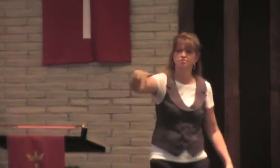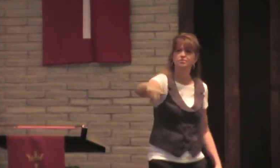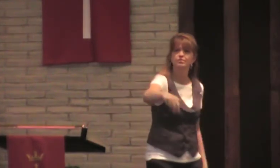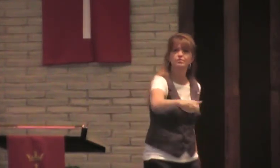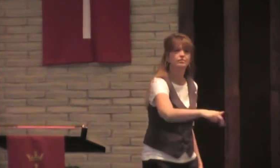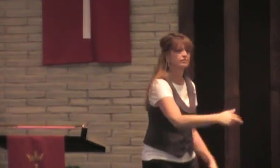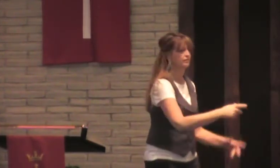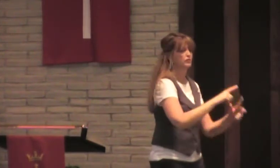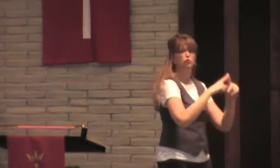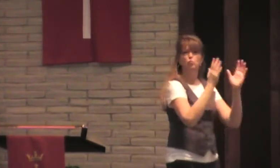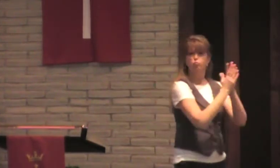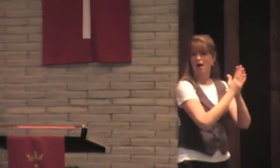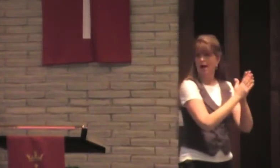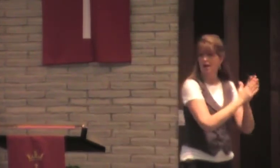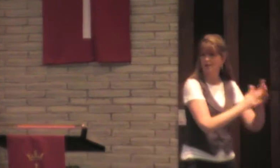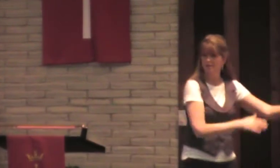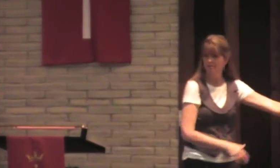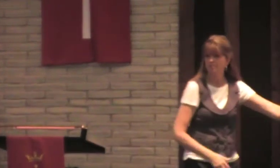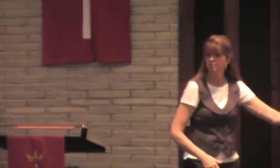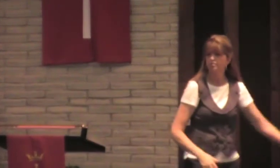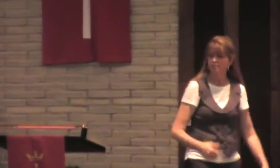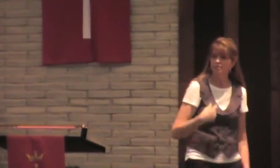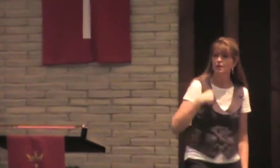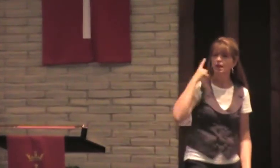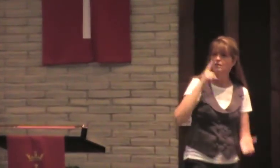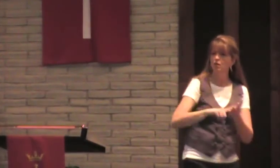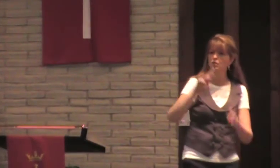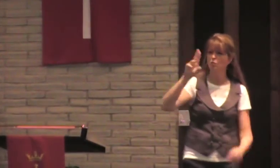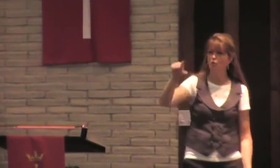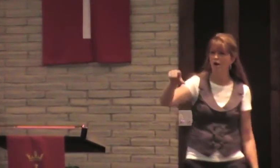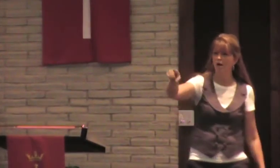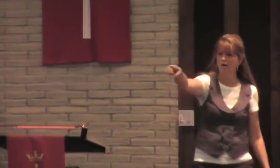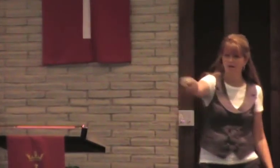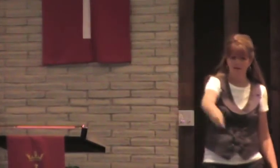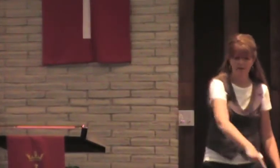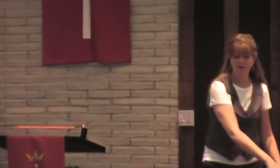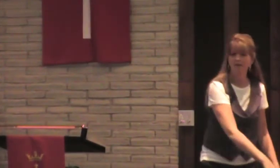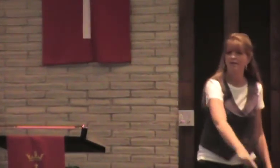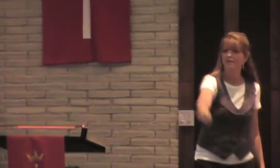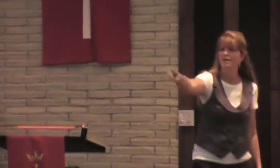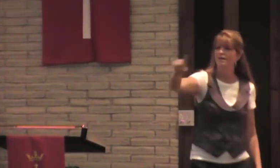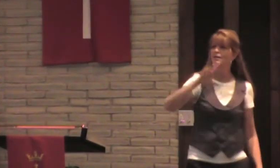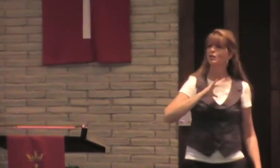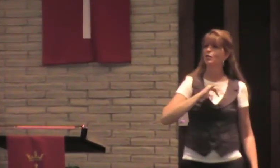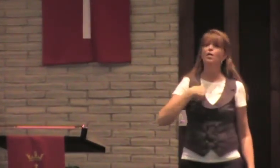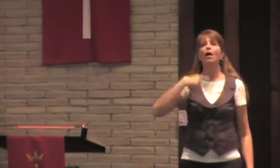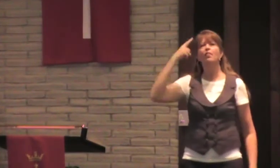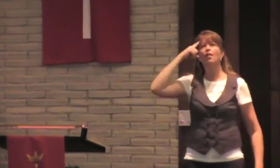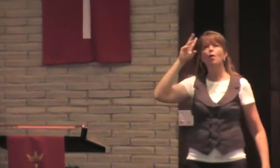So this morning when I came in here, I came up here to pray.